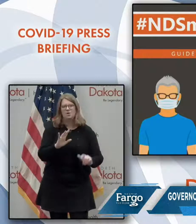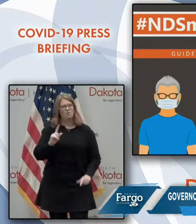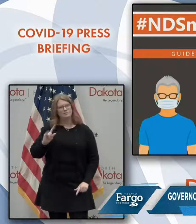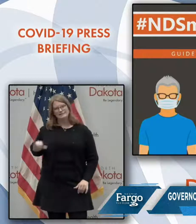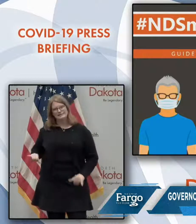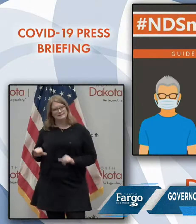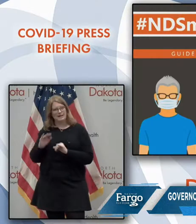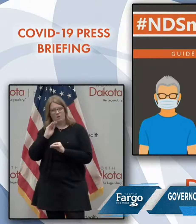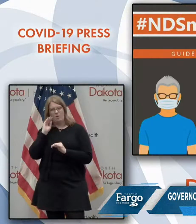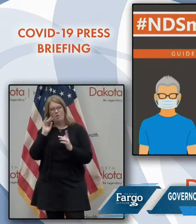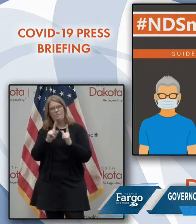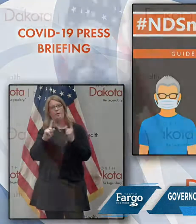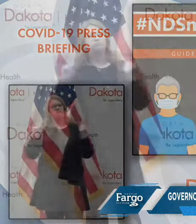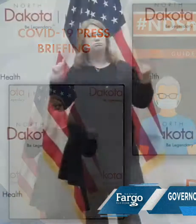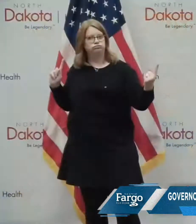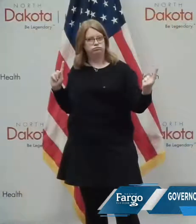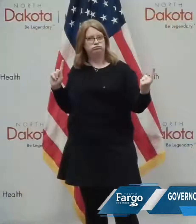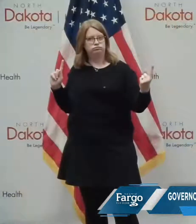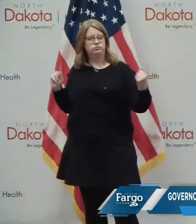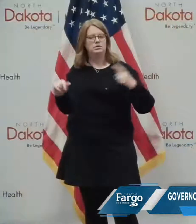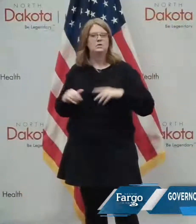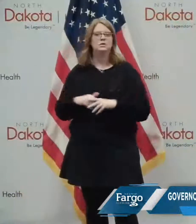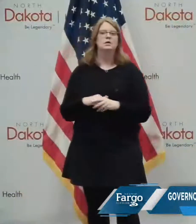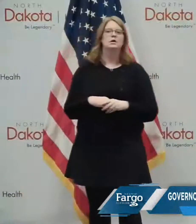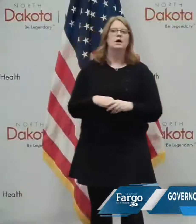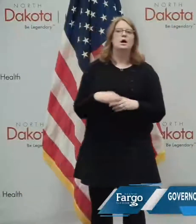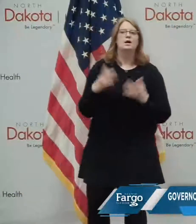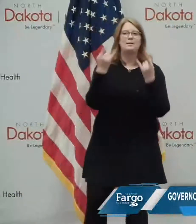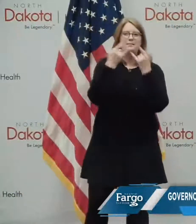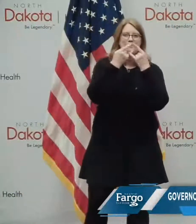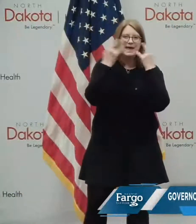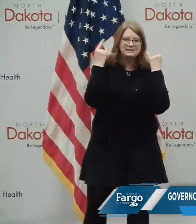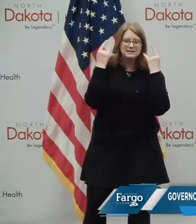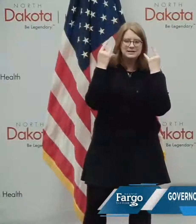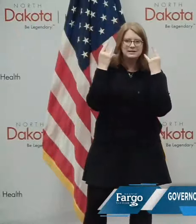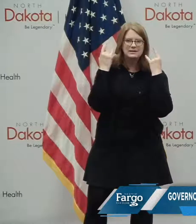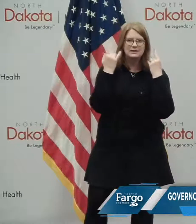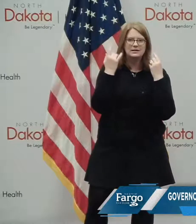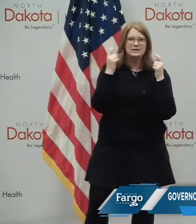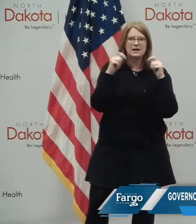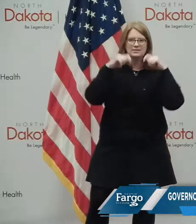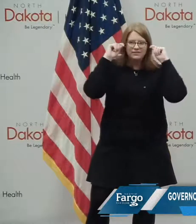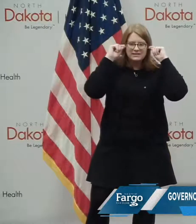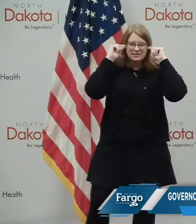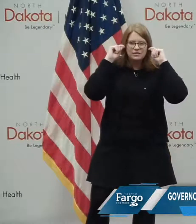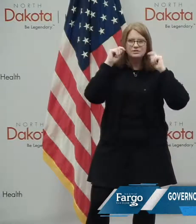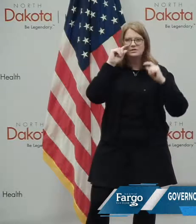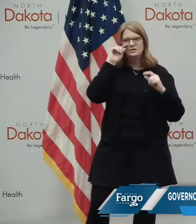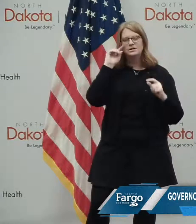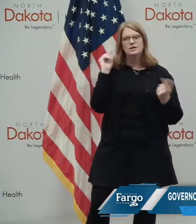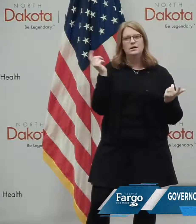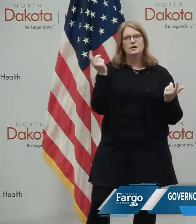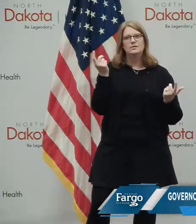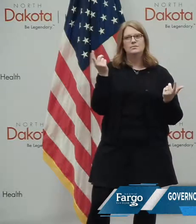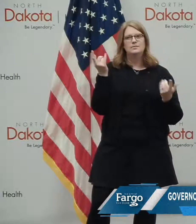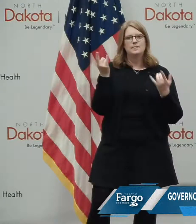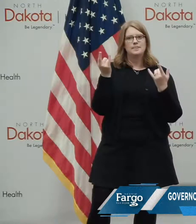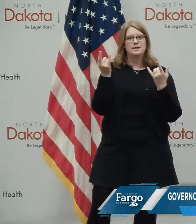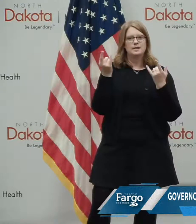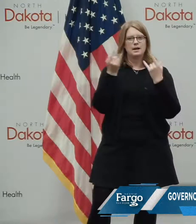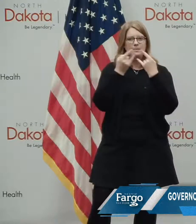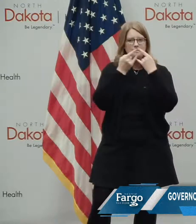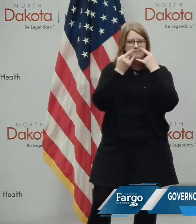me just say something again on masking and face coverings. Think about it, when a mask or a face covering